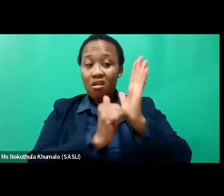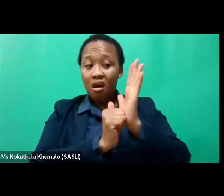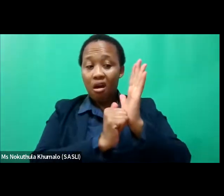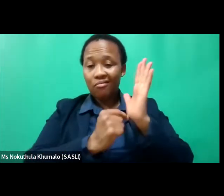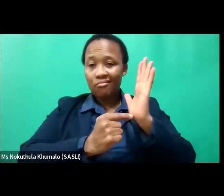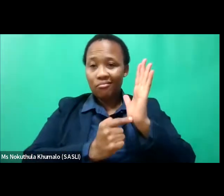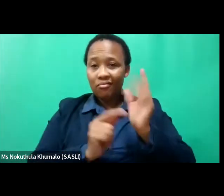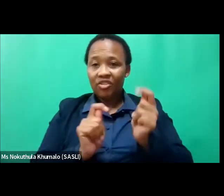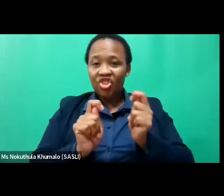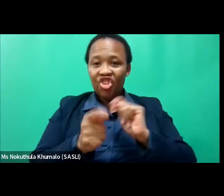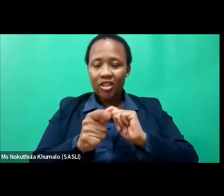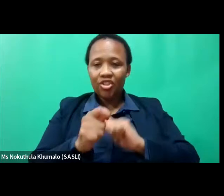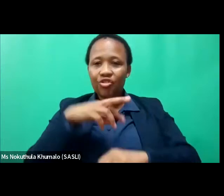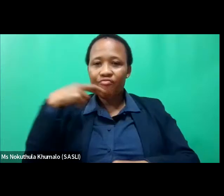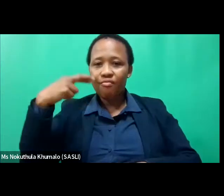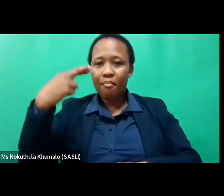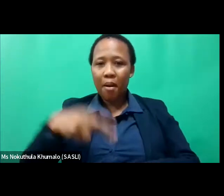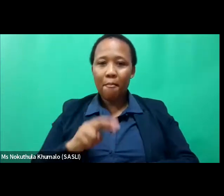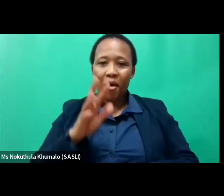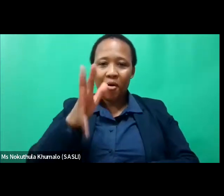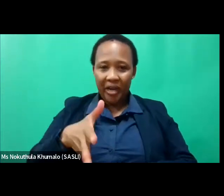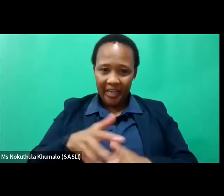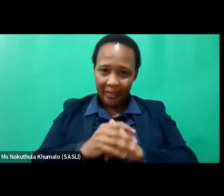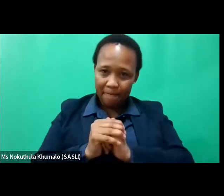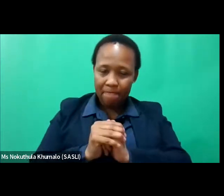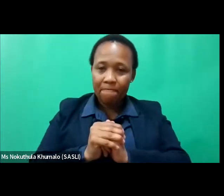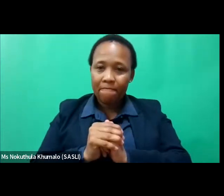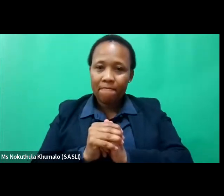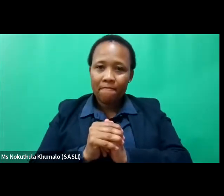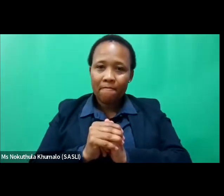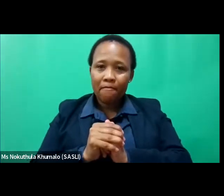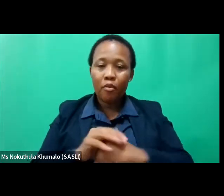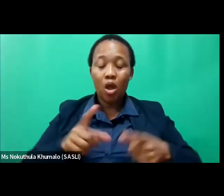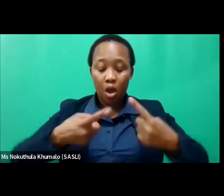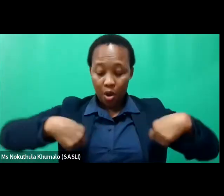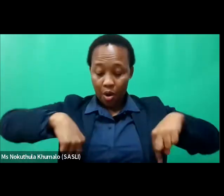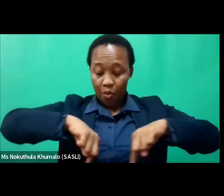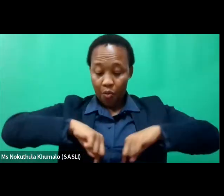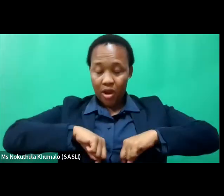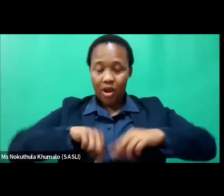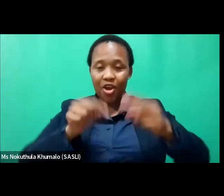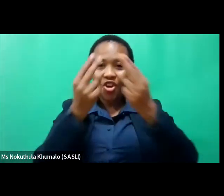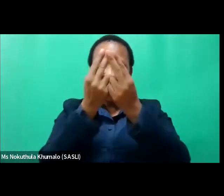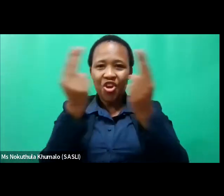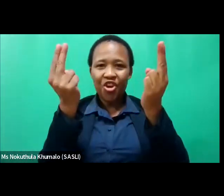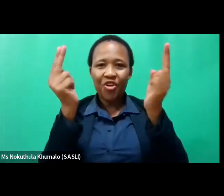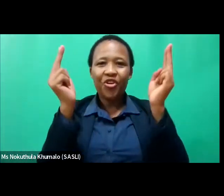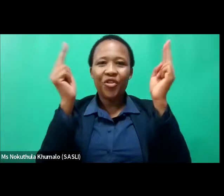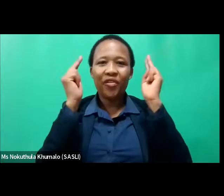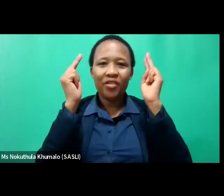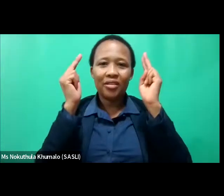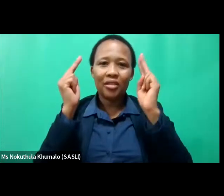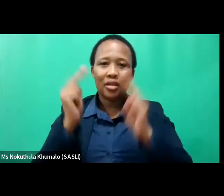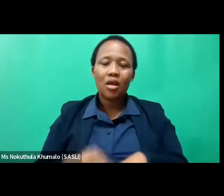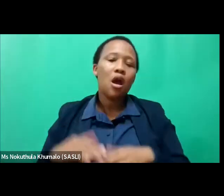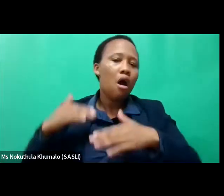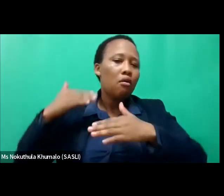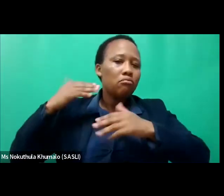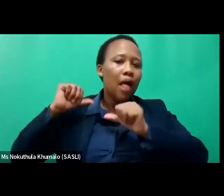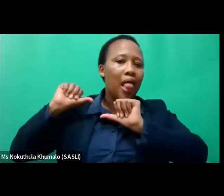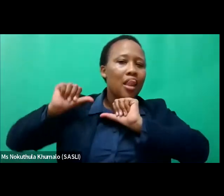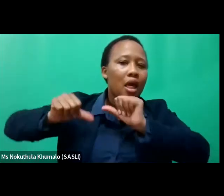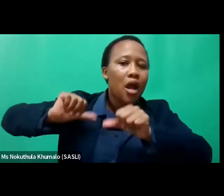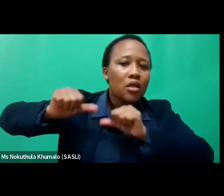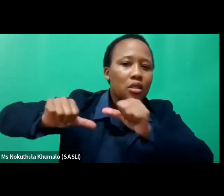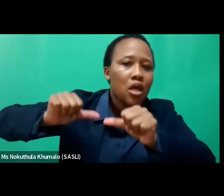Sees it as an event on which we as a university must build a lasting legacy of